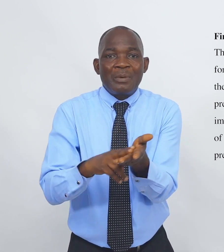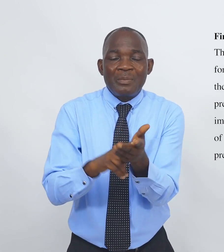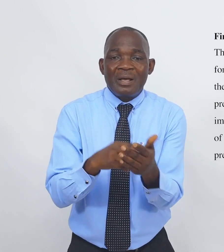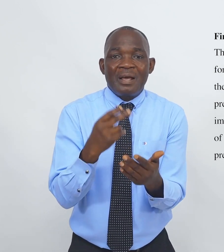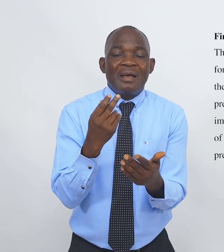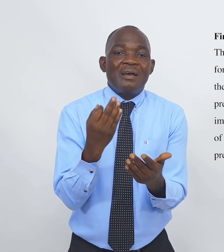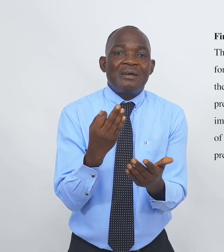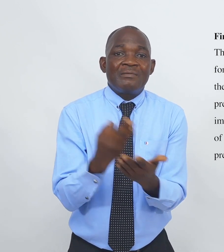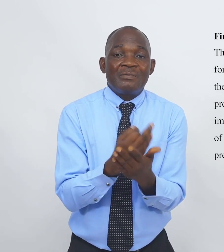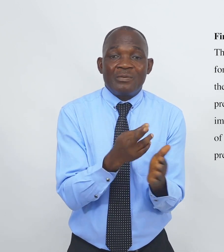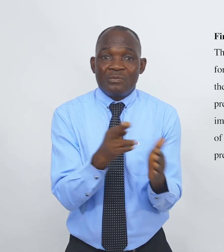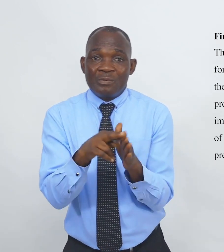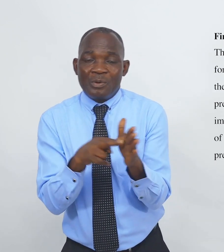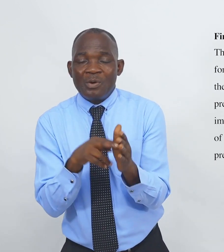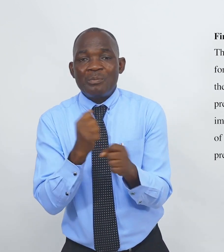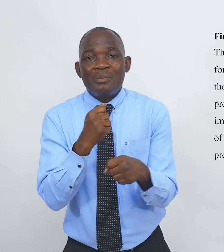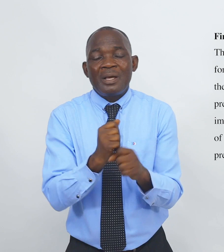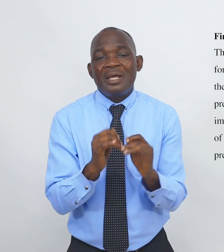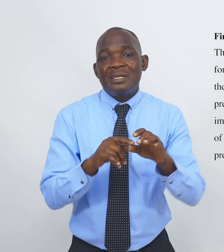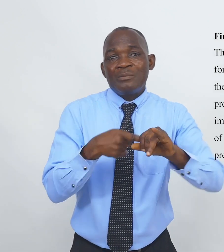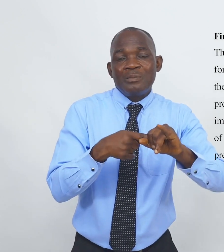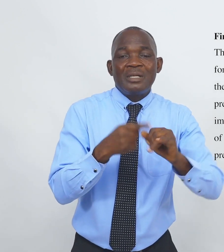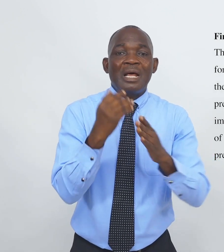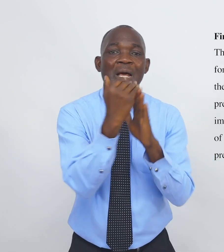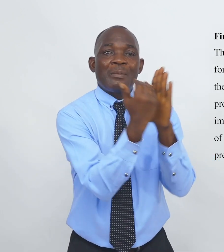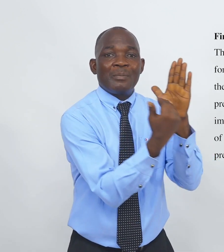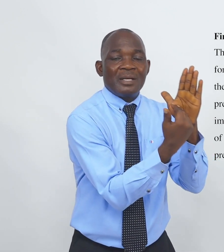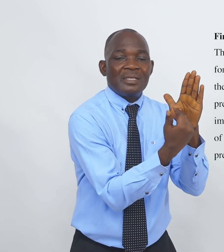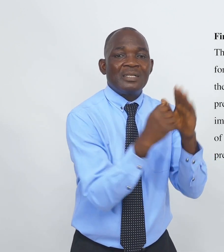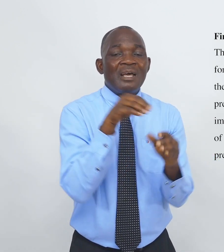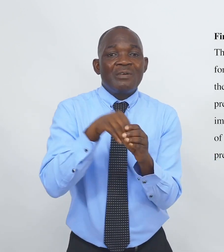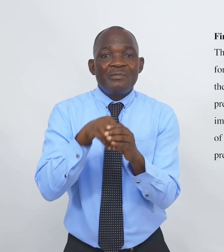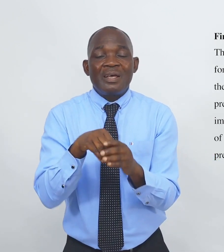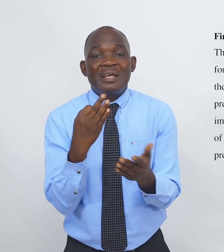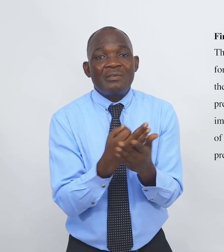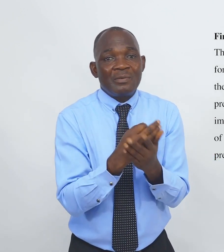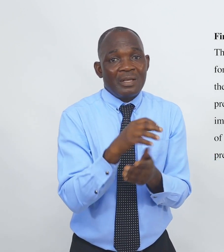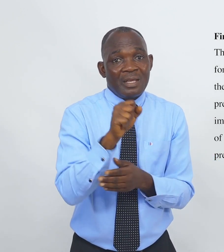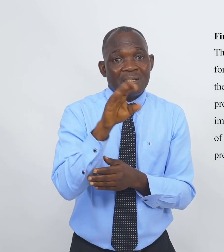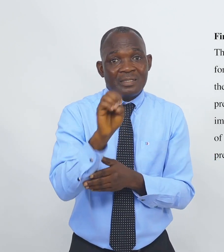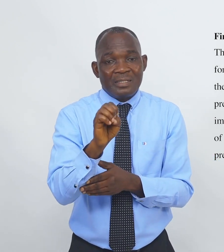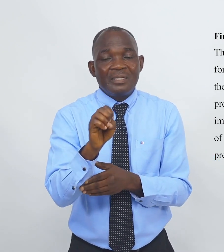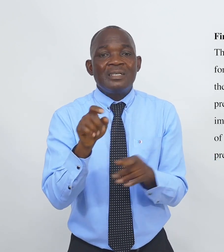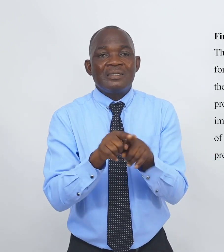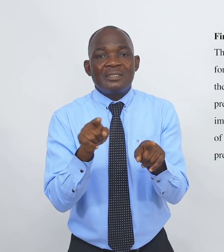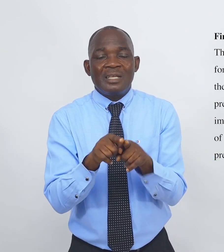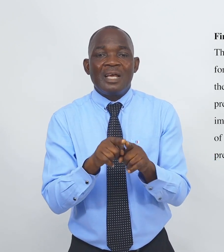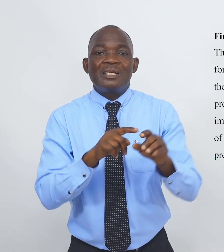reports, formulation and implementation of the budget, investment of funds of the SEC, and implementation of